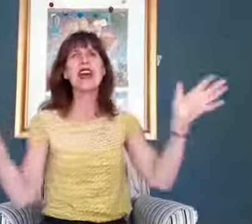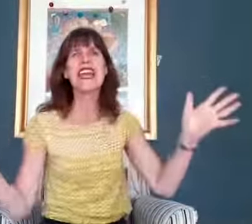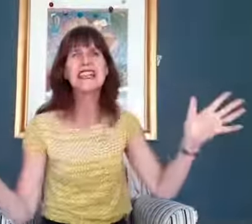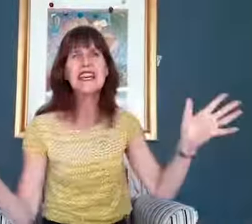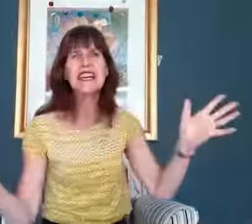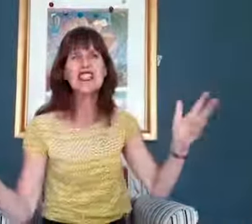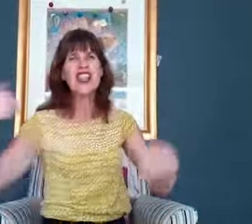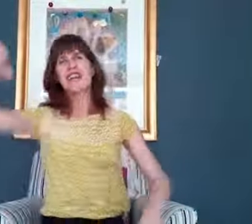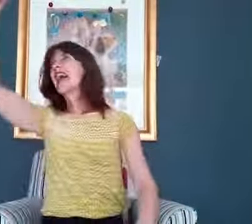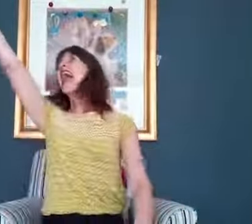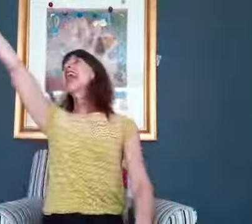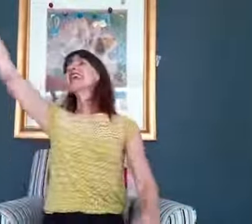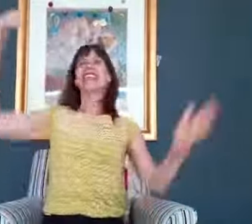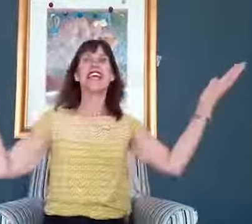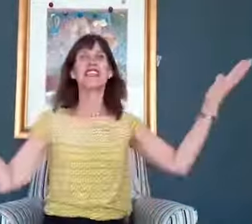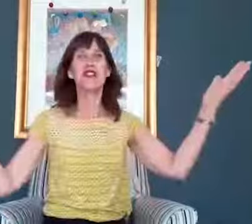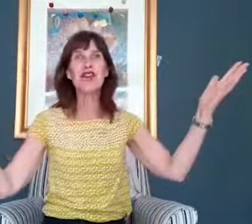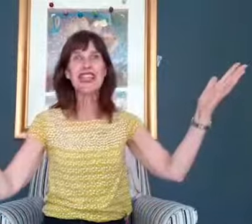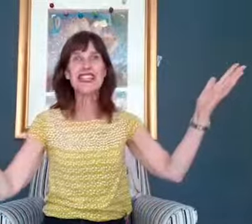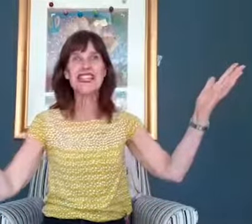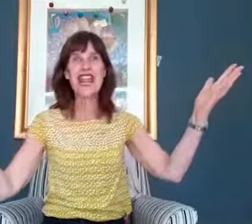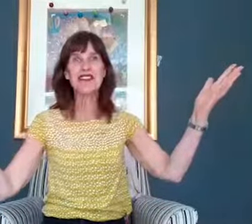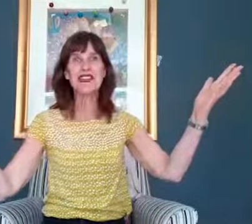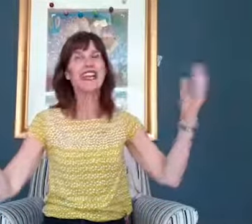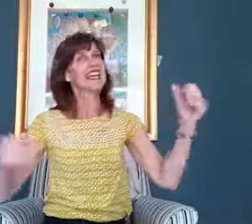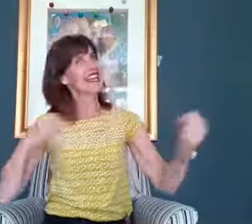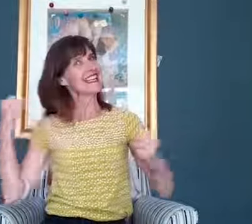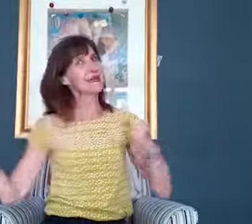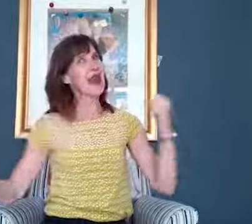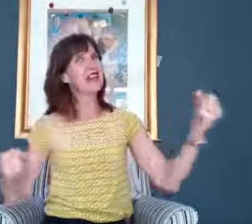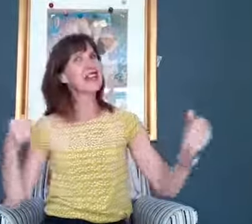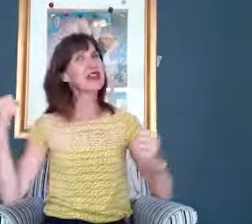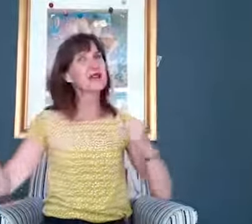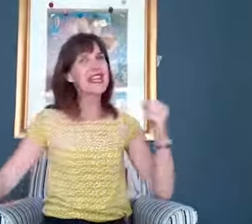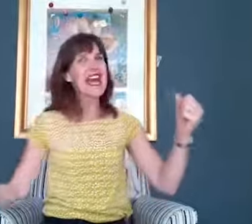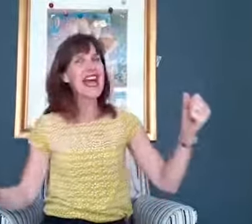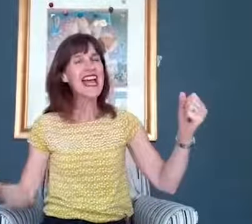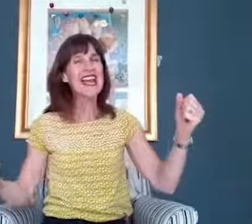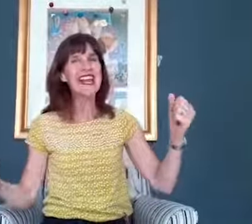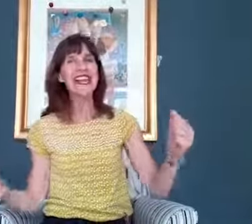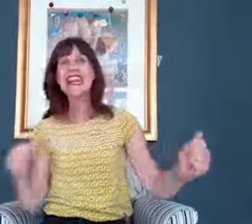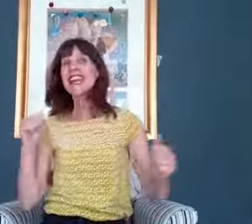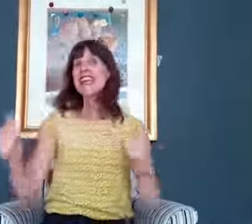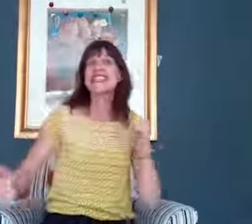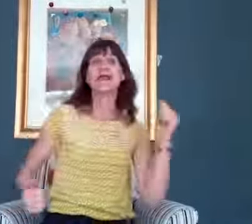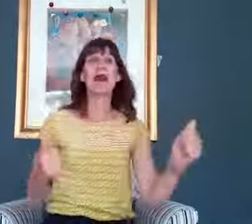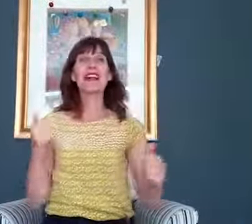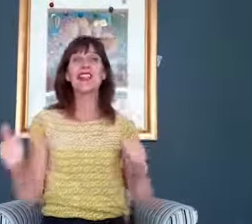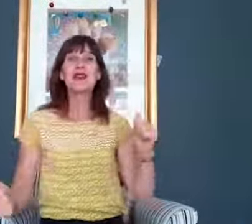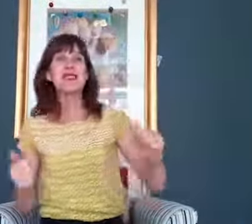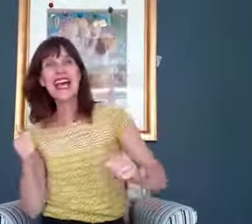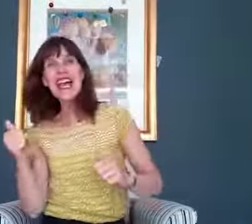raise a shout, hey, let your feelings out. It's a brand new day, it's a brand new day.